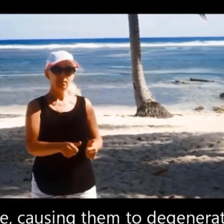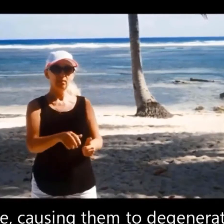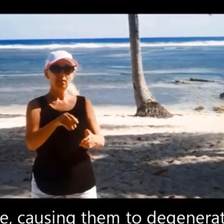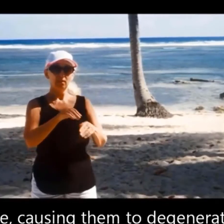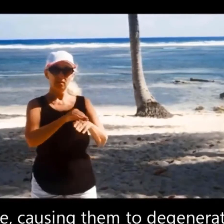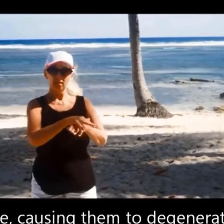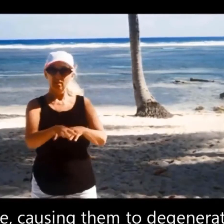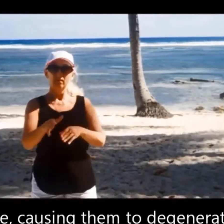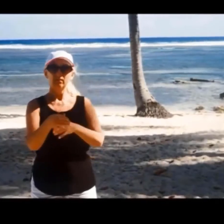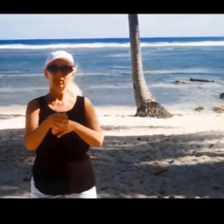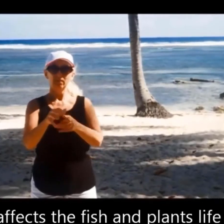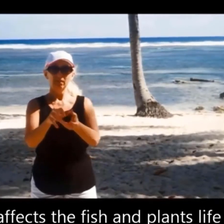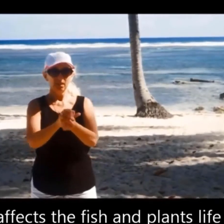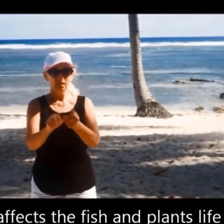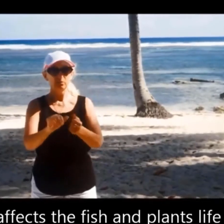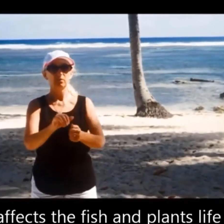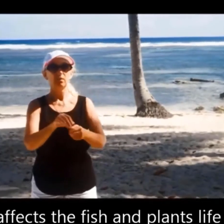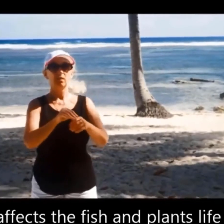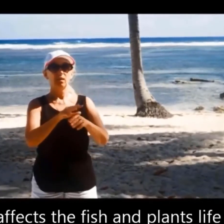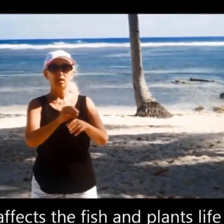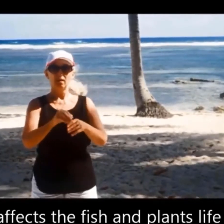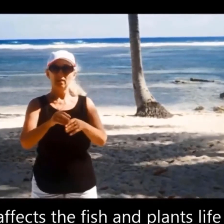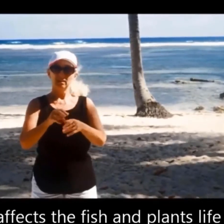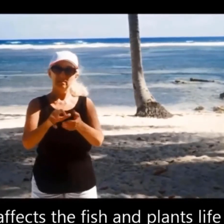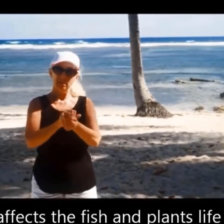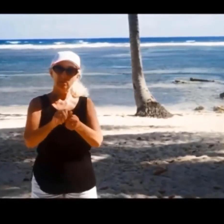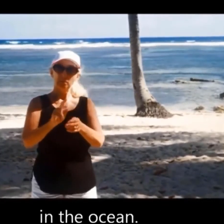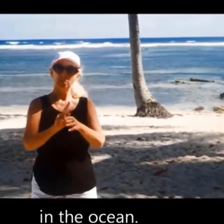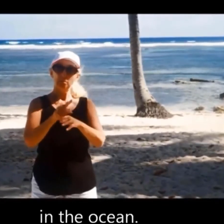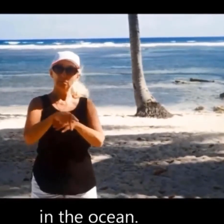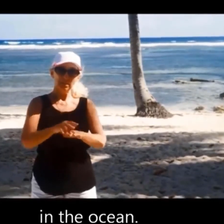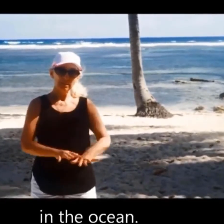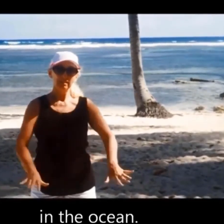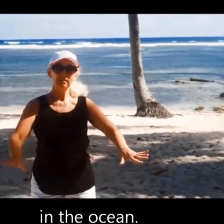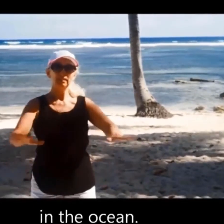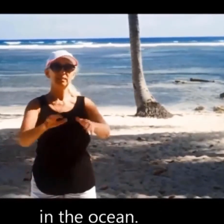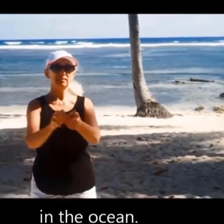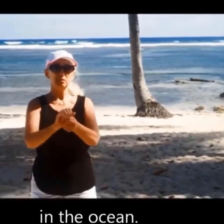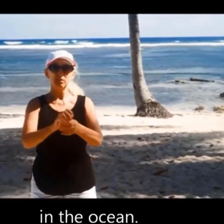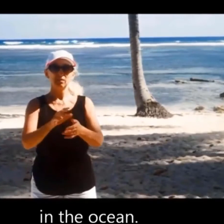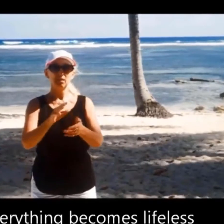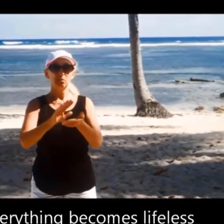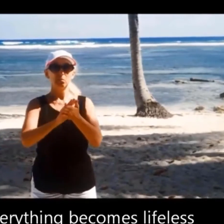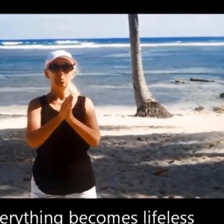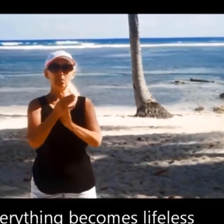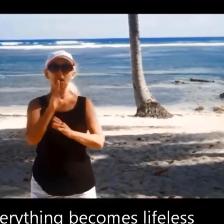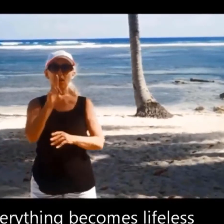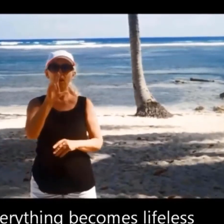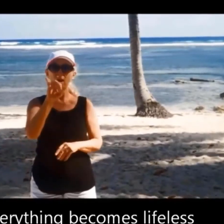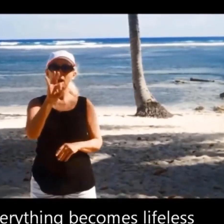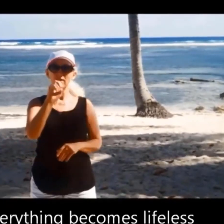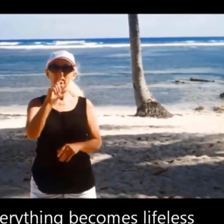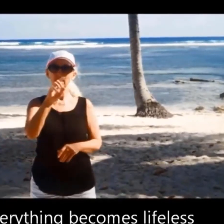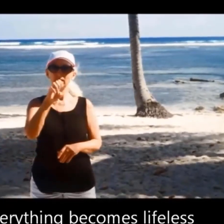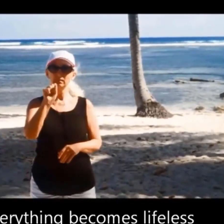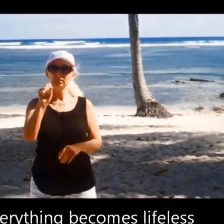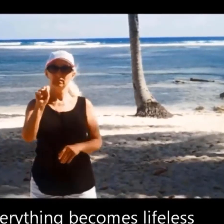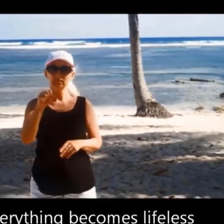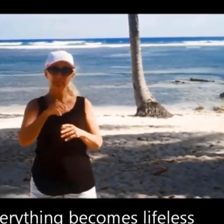plant life, causing them to degenerate. This affects the fish and plant life in the ocean. Everything becomes